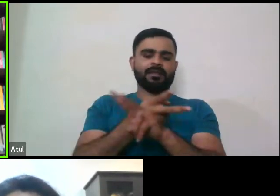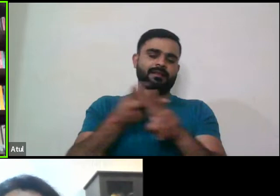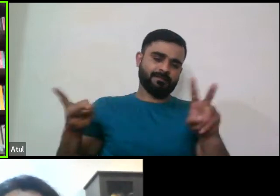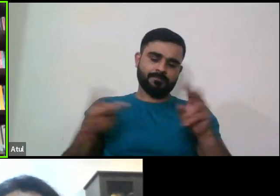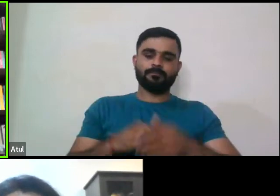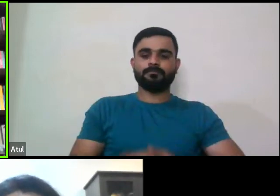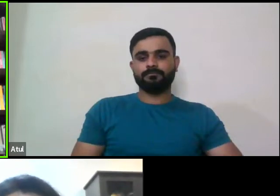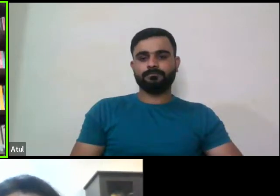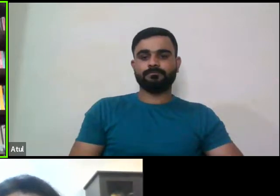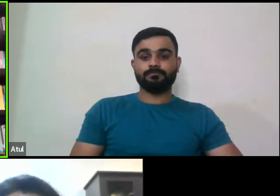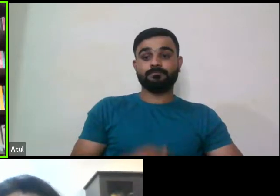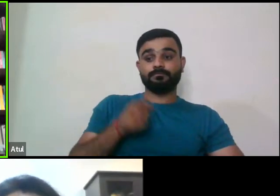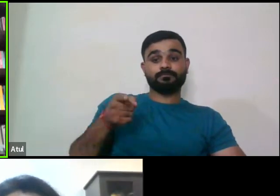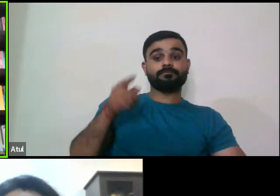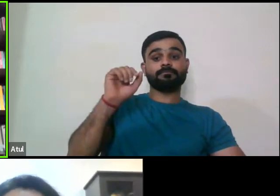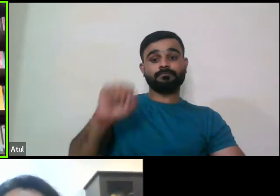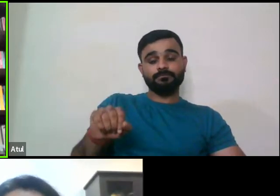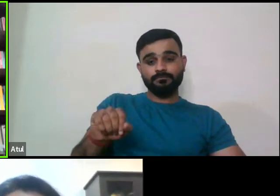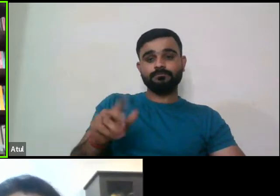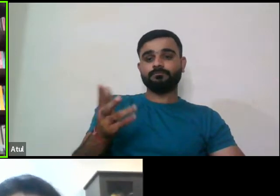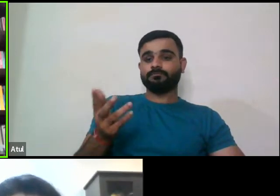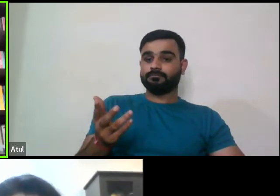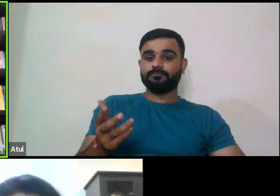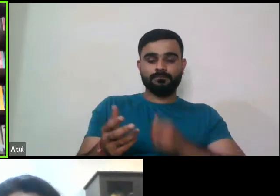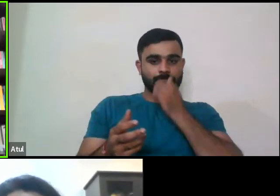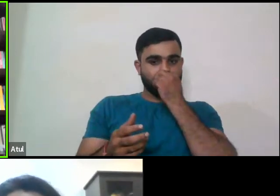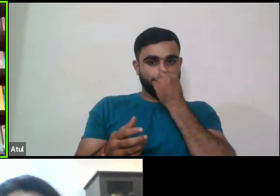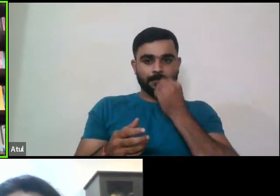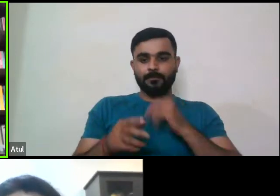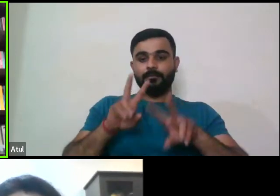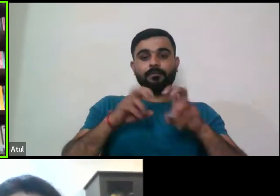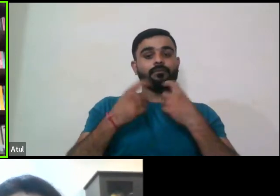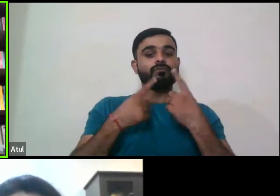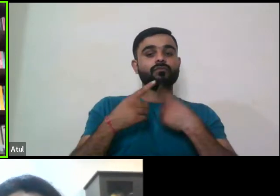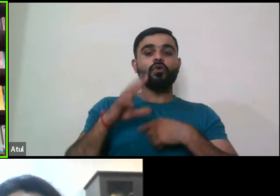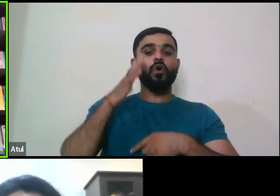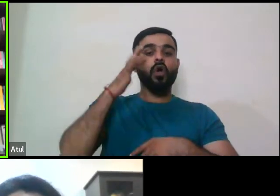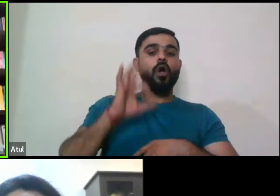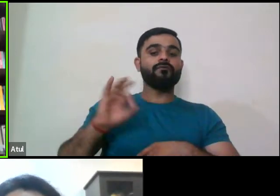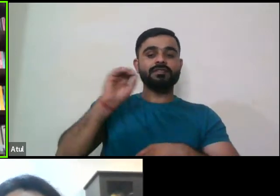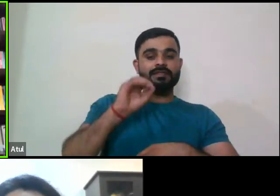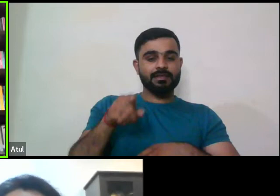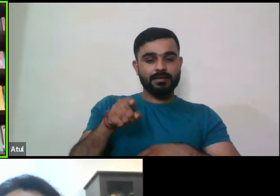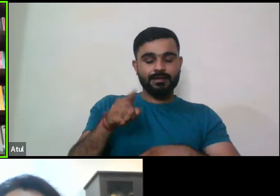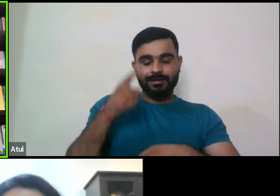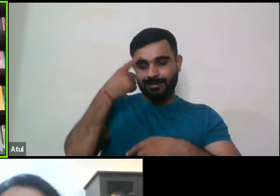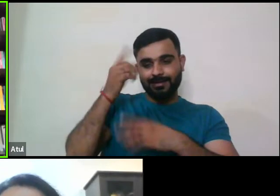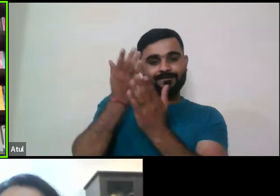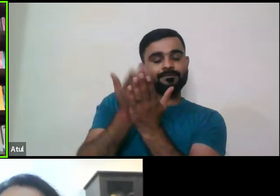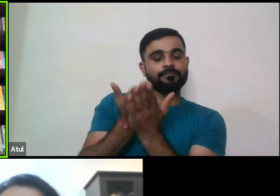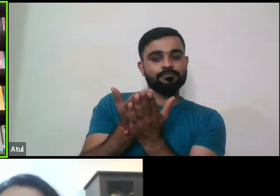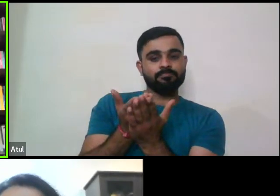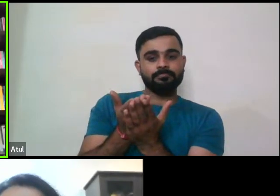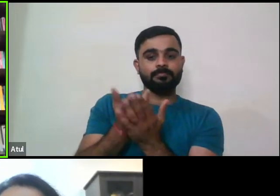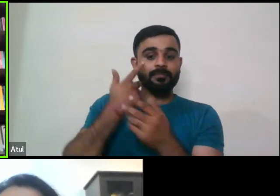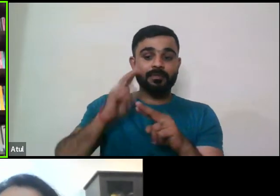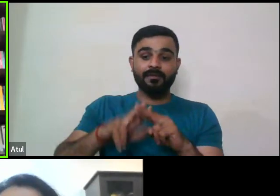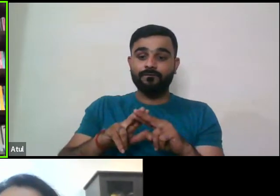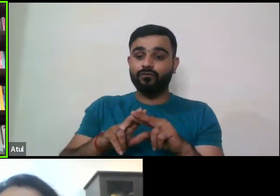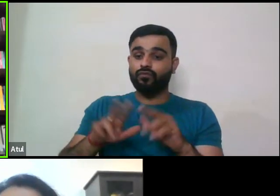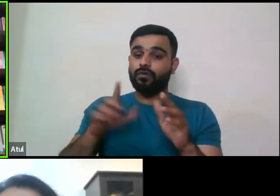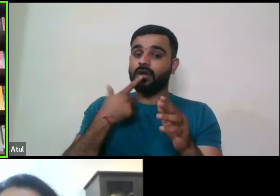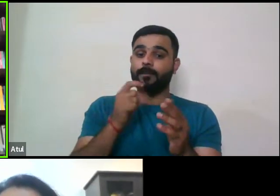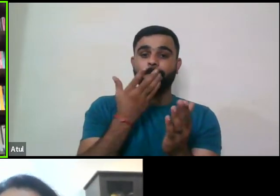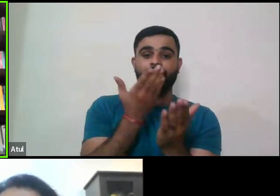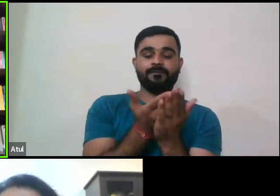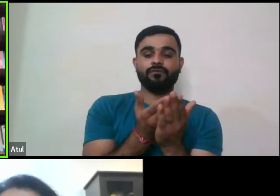So therefore, when we spoke to officials, we were told that the concern is that if I don't file an appeal